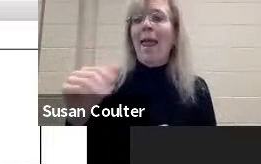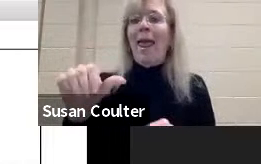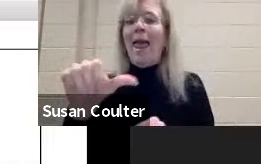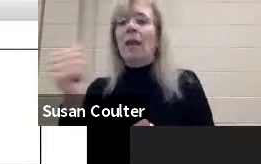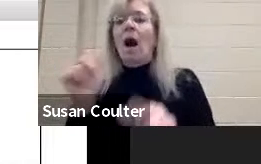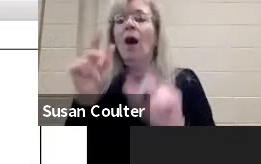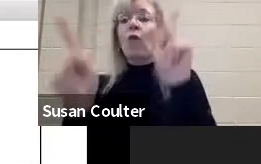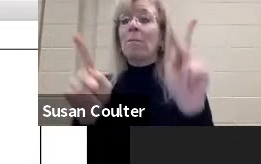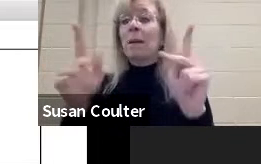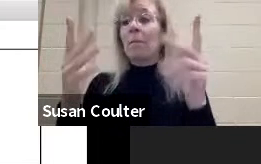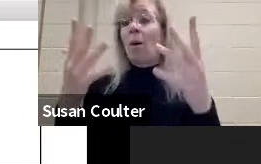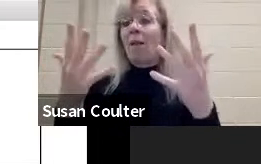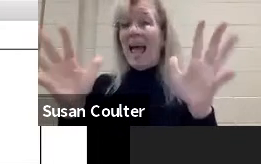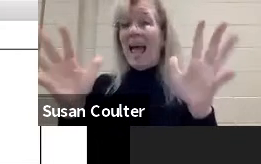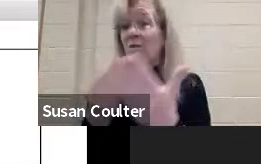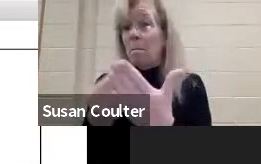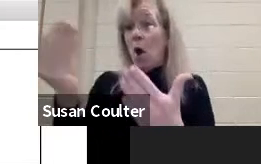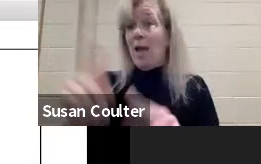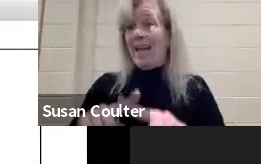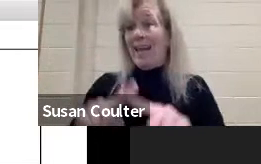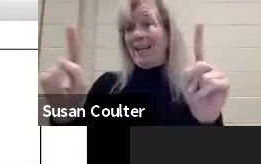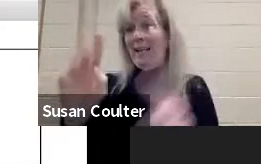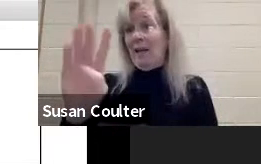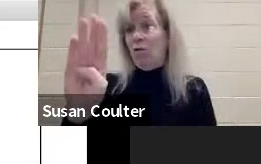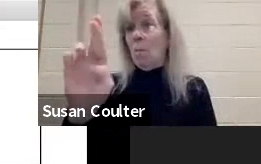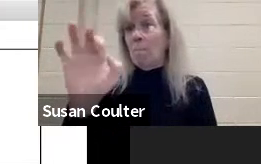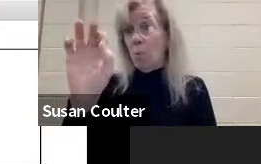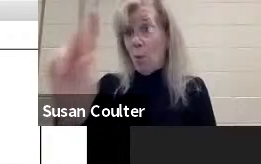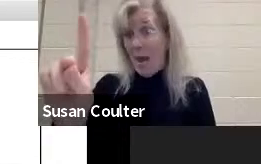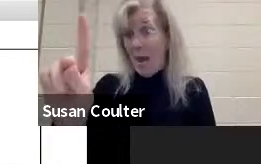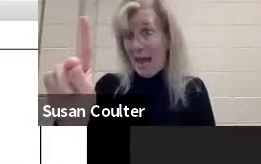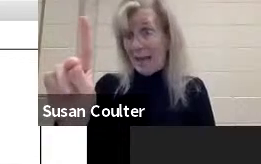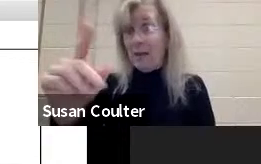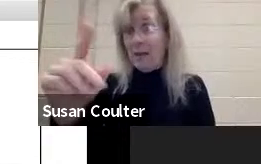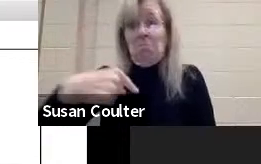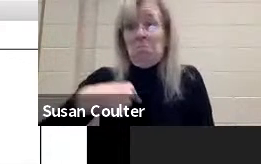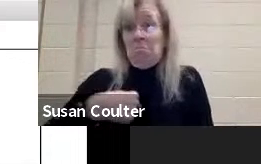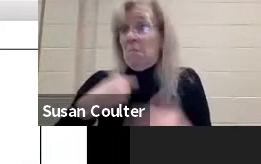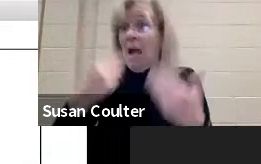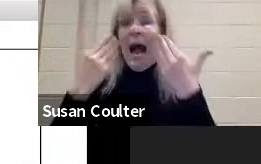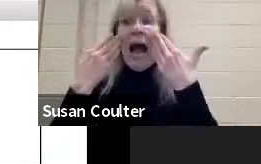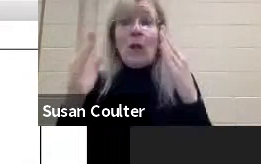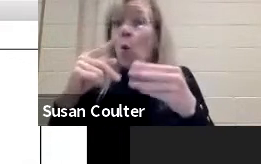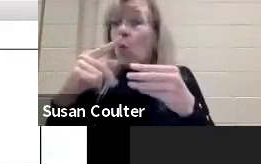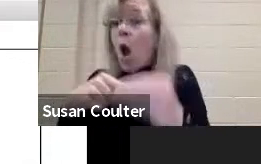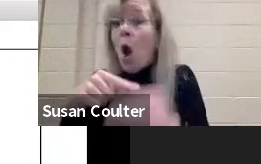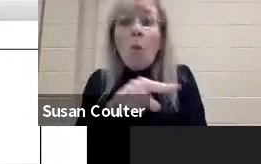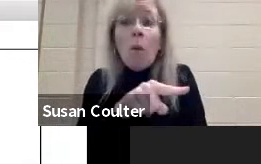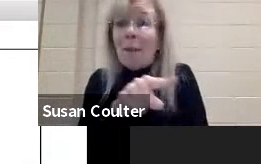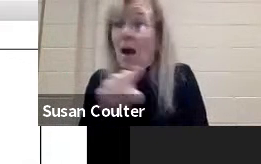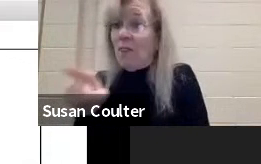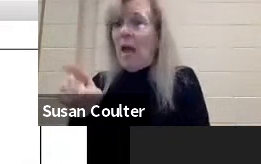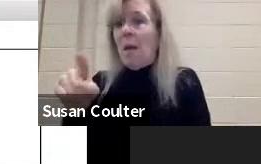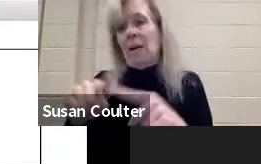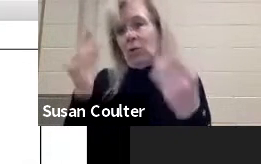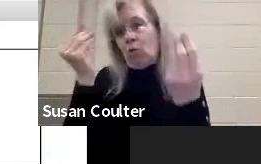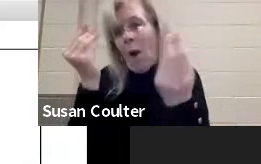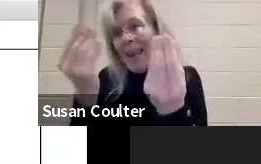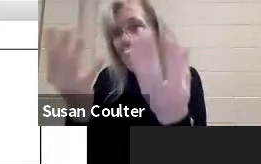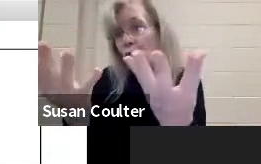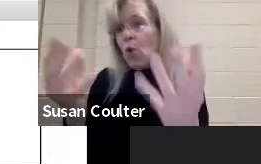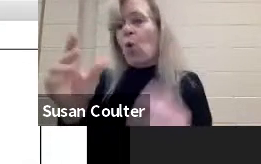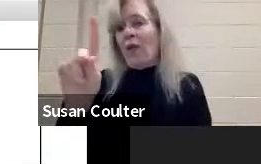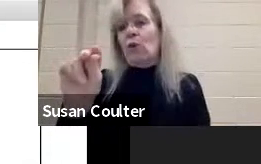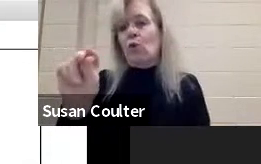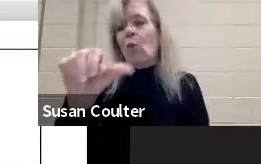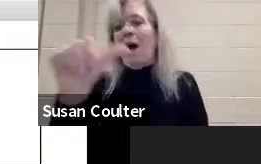before and other people have bought a different brand. I don't know about them, but I just want to